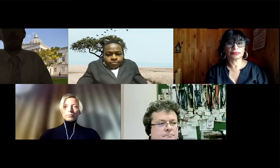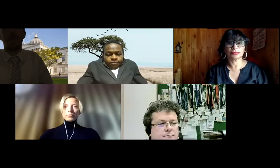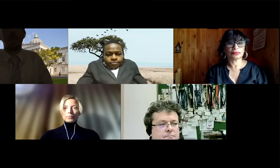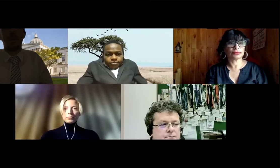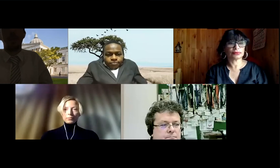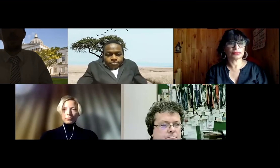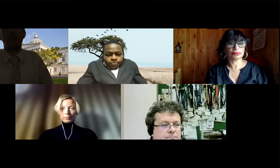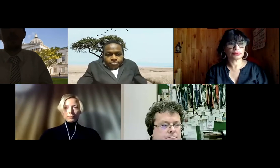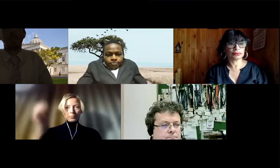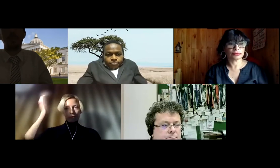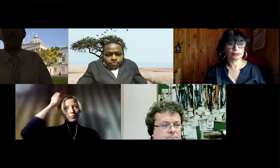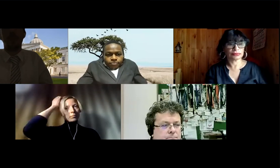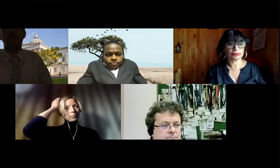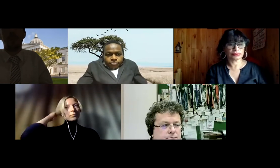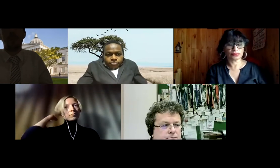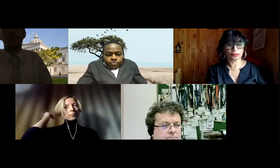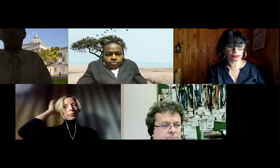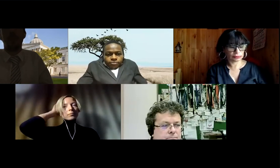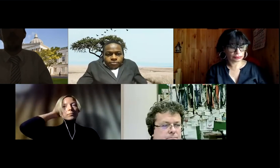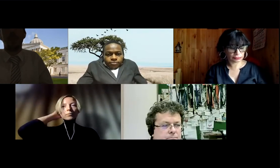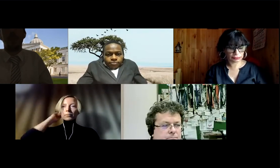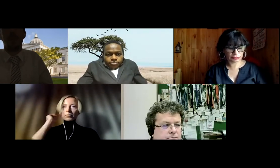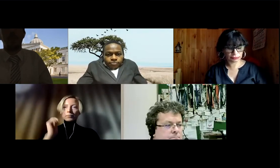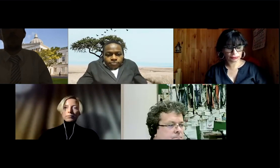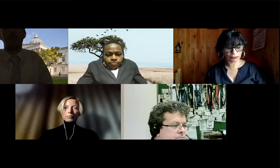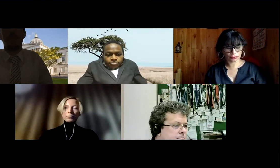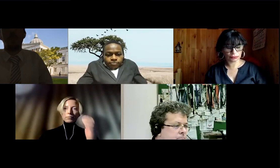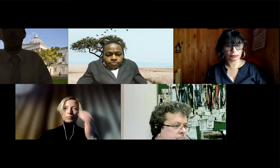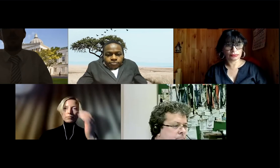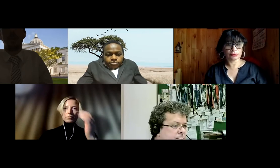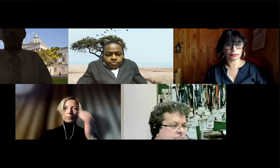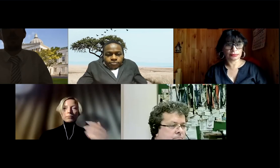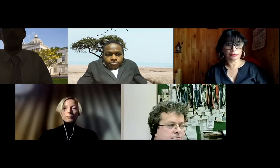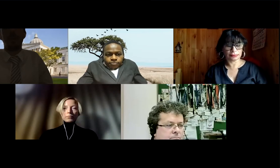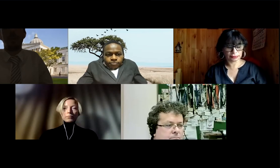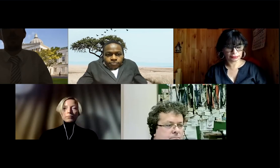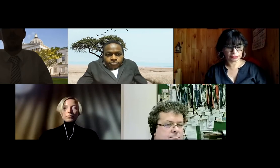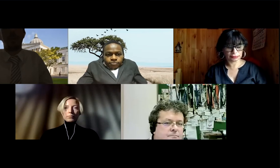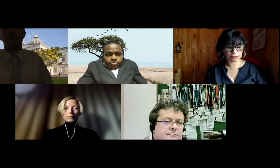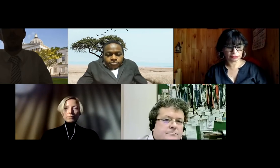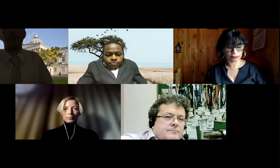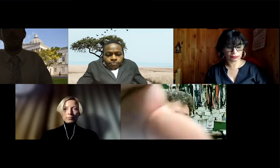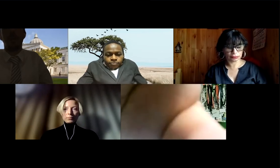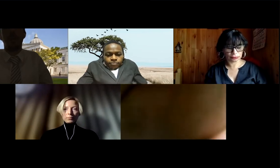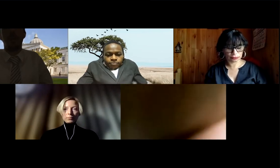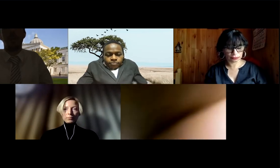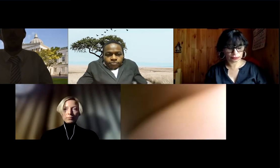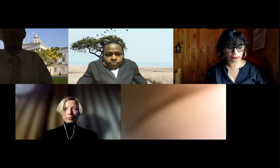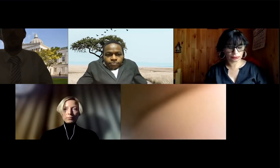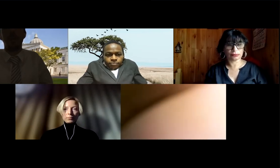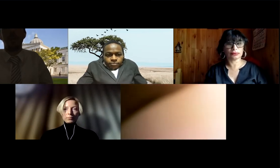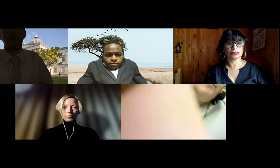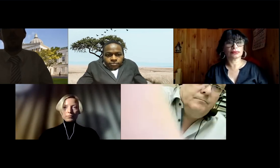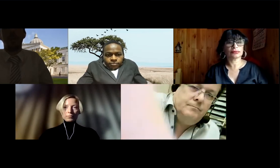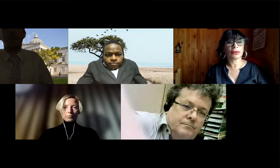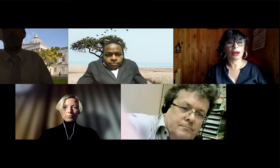and Vision Impaired People. Then we have Bernard Chiira, who is the director of Innovate